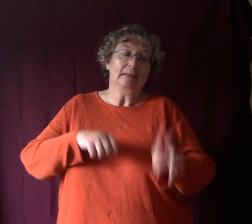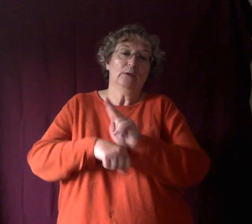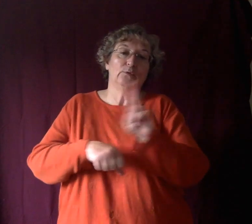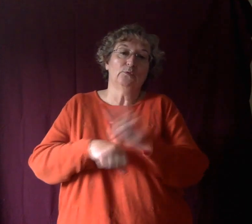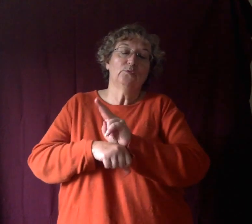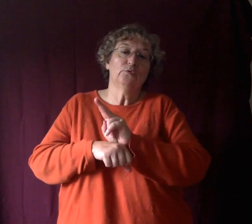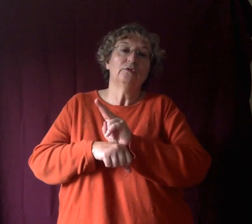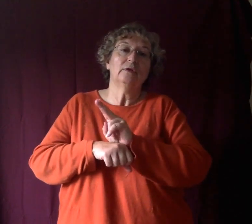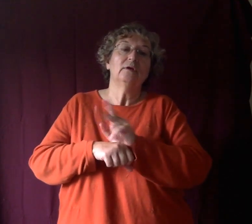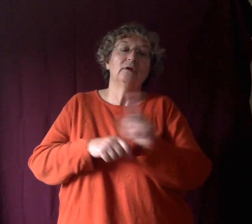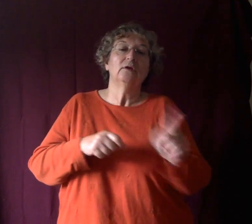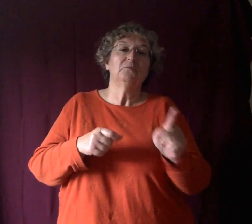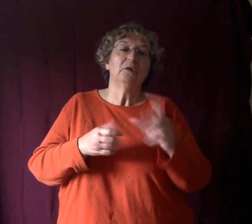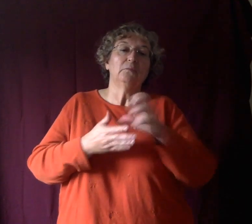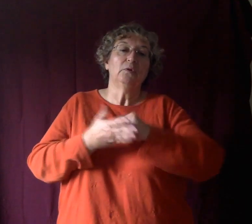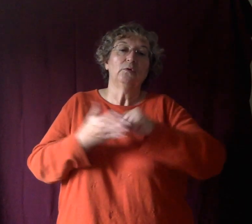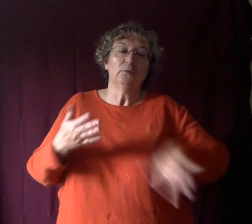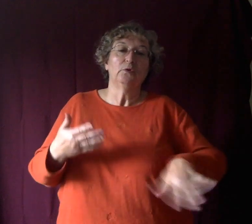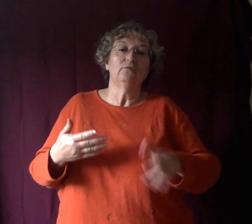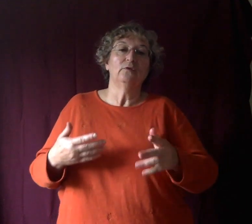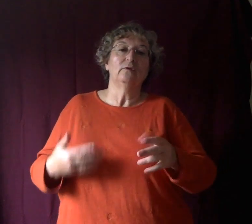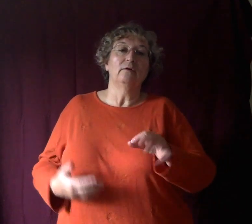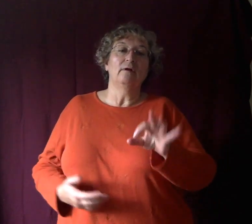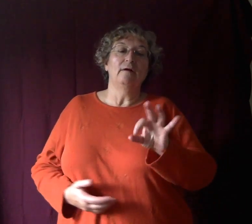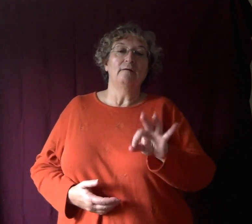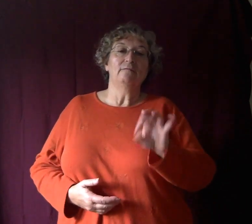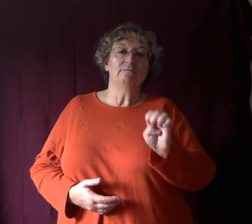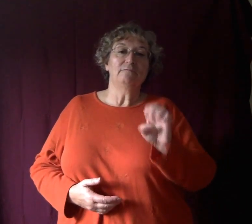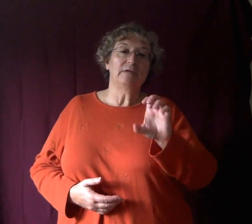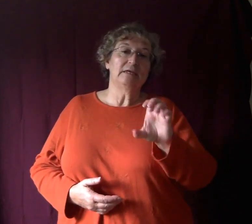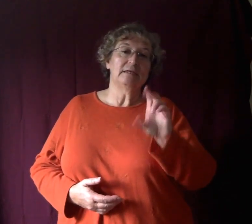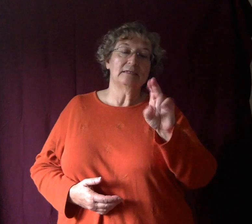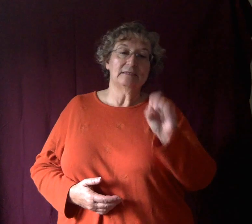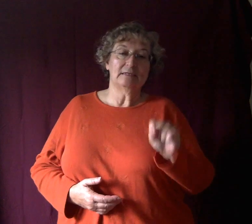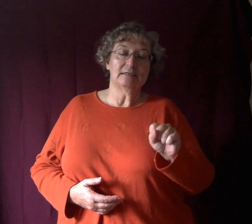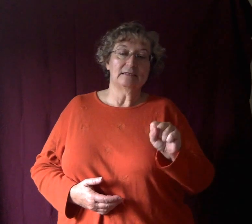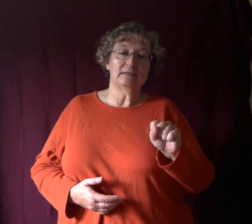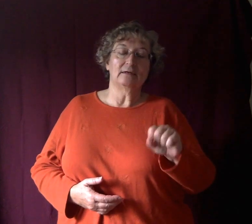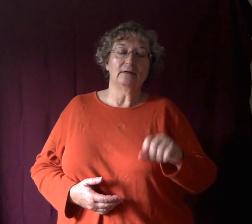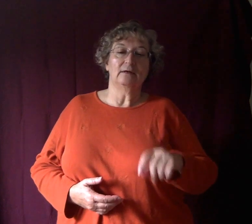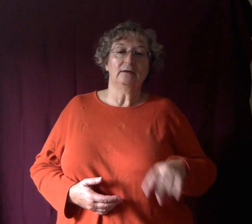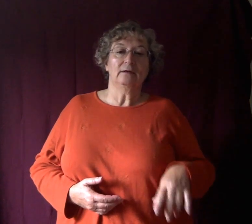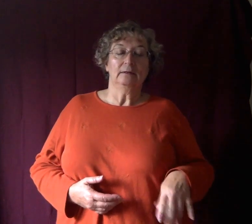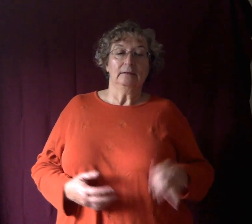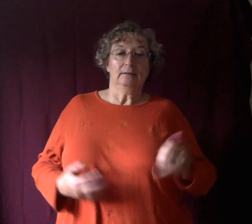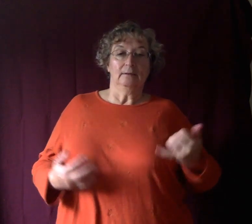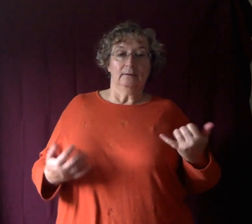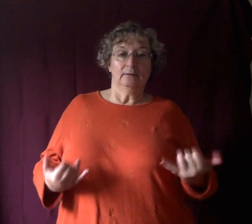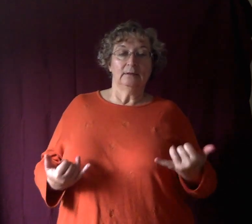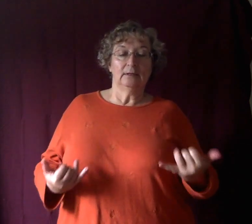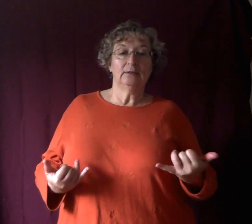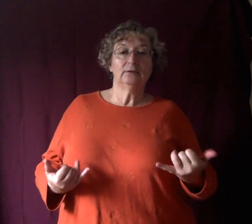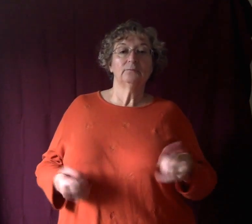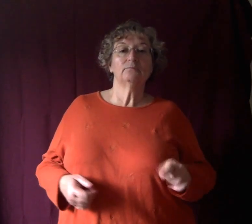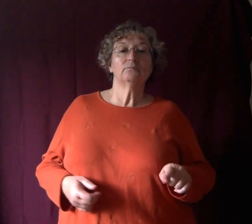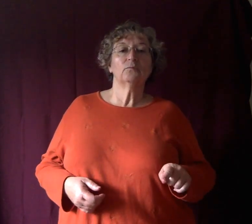will handle the removal of feces from the body. What we're going to do today is pretend we're a chicken sandwich or a cheeseburger or